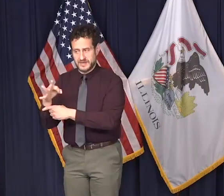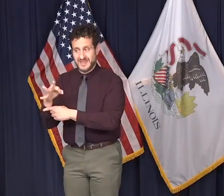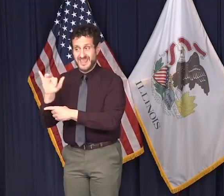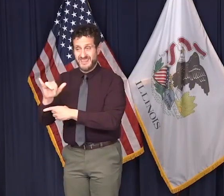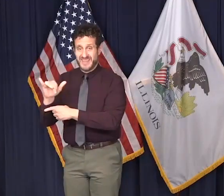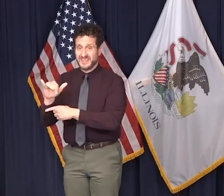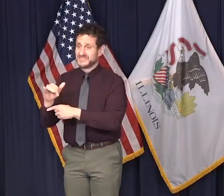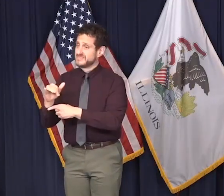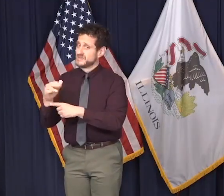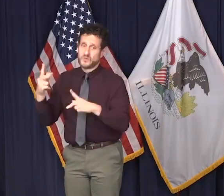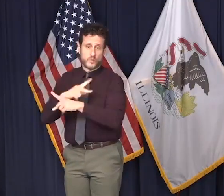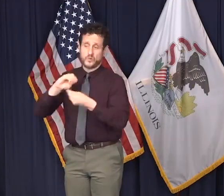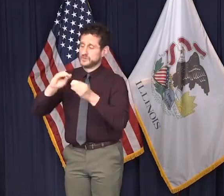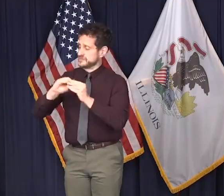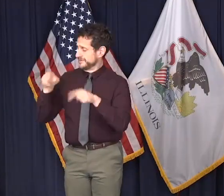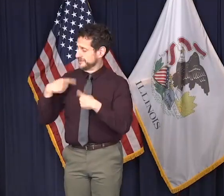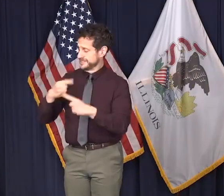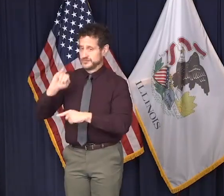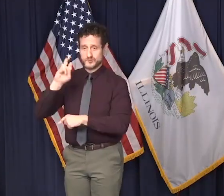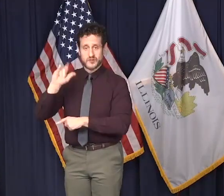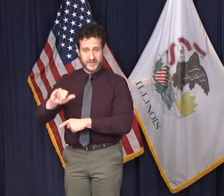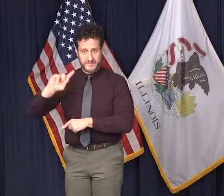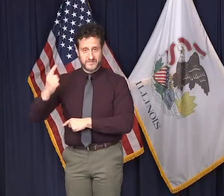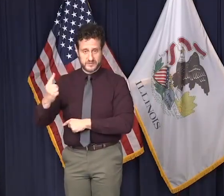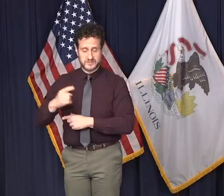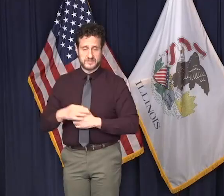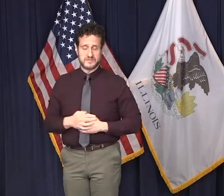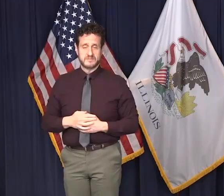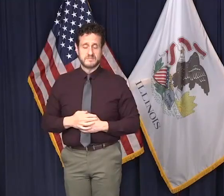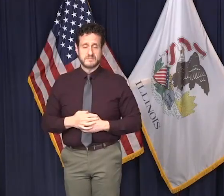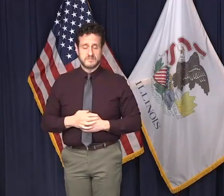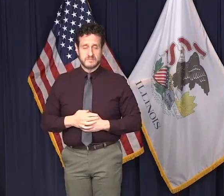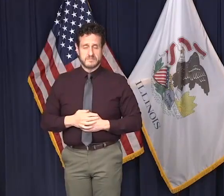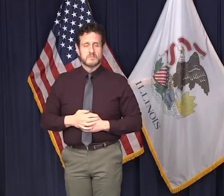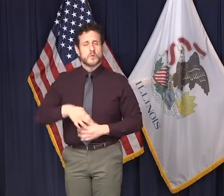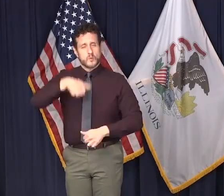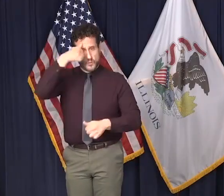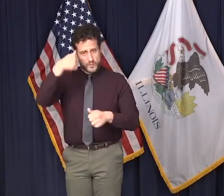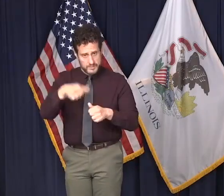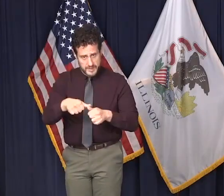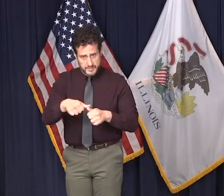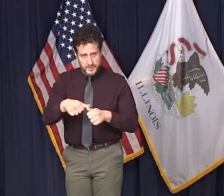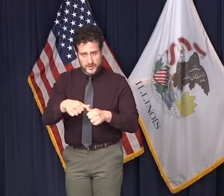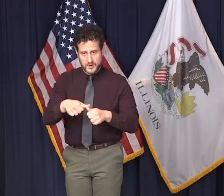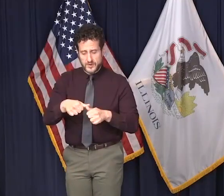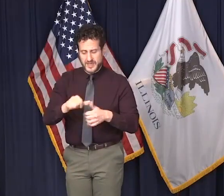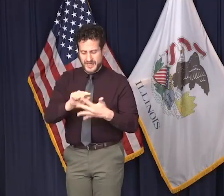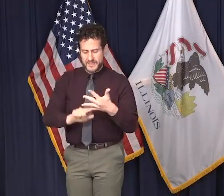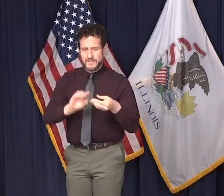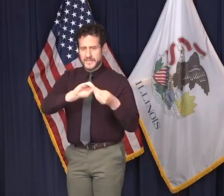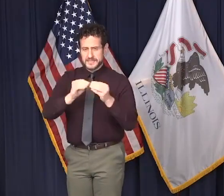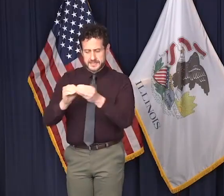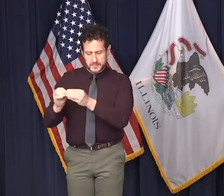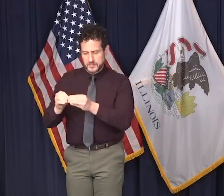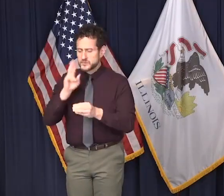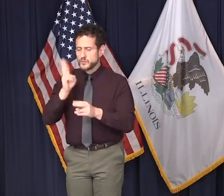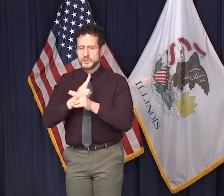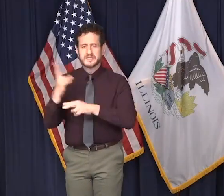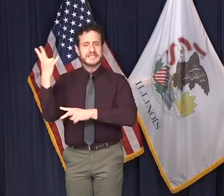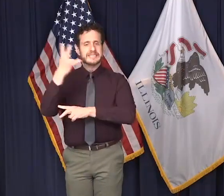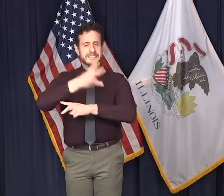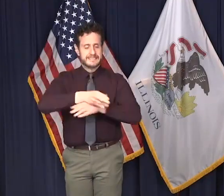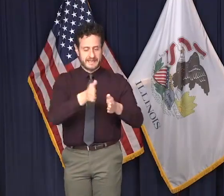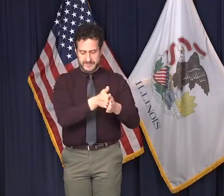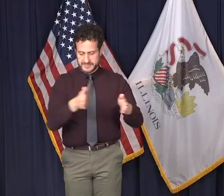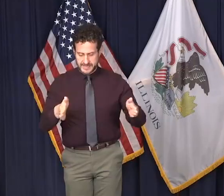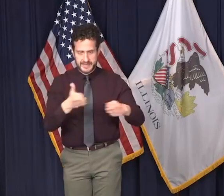in the month of July. I will remind everyone that we look at these numbers via 7-day rolling averages and not